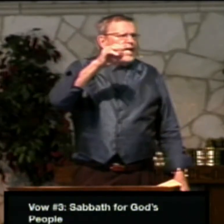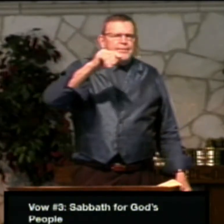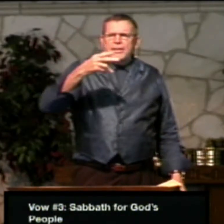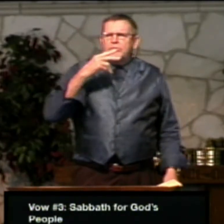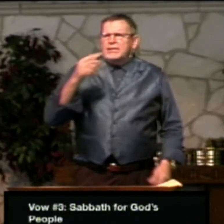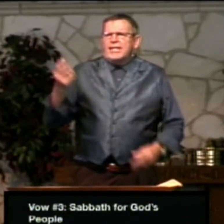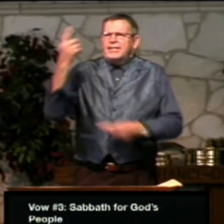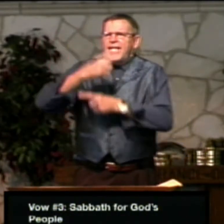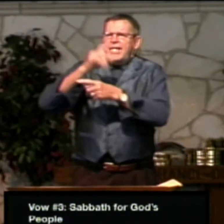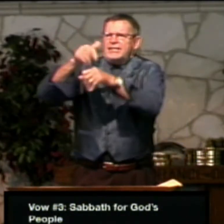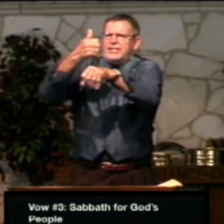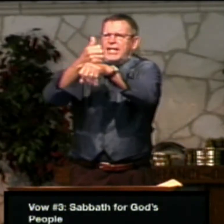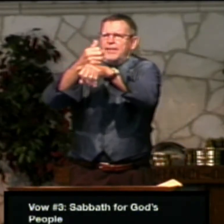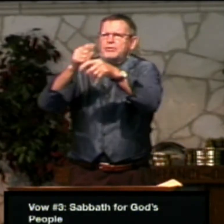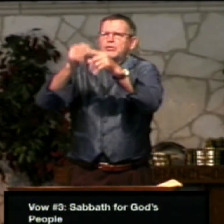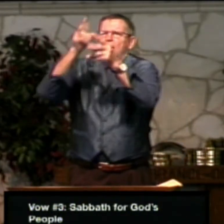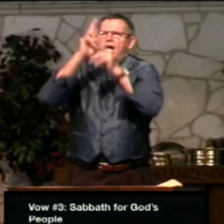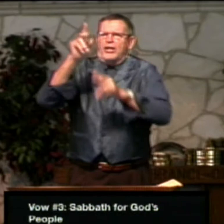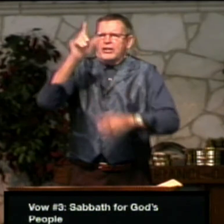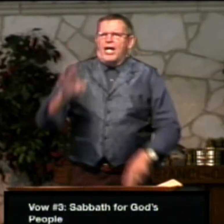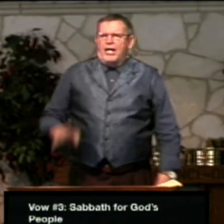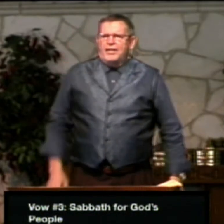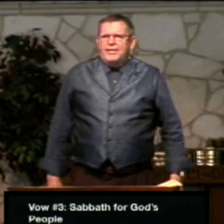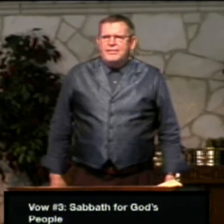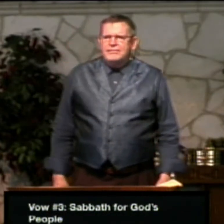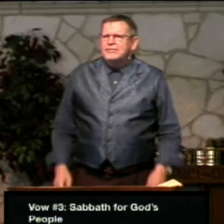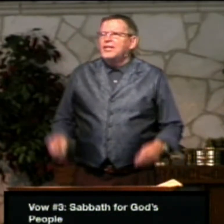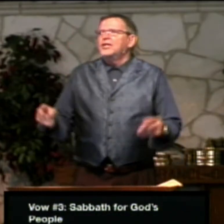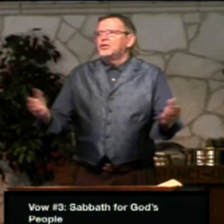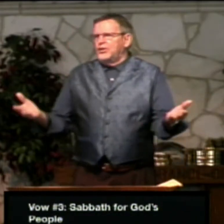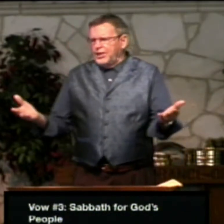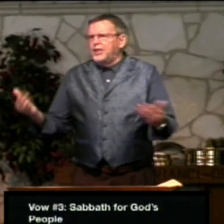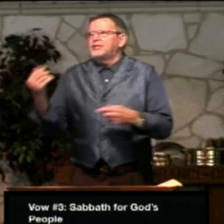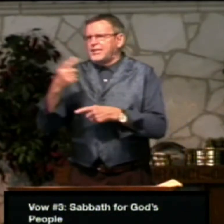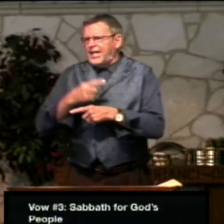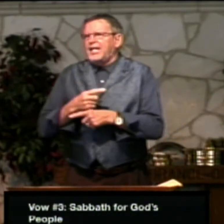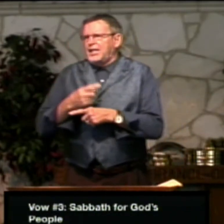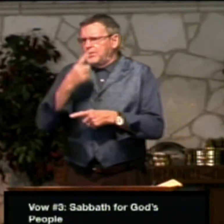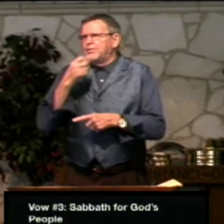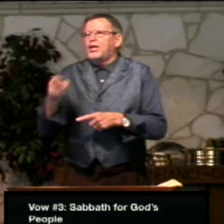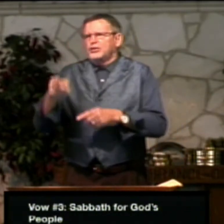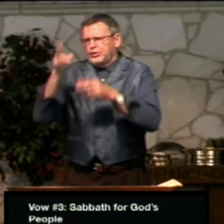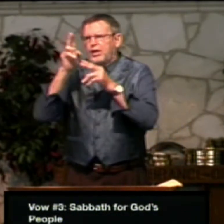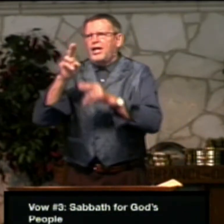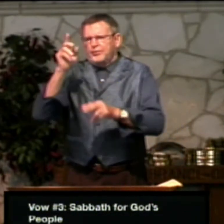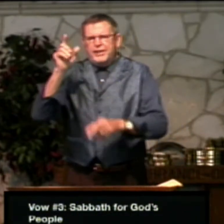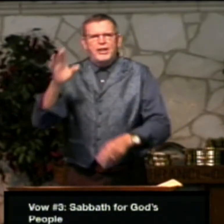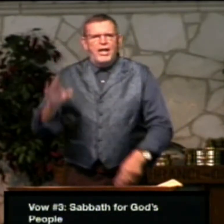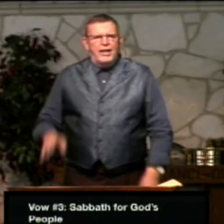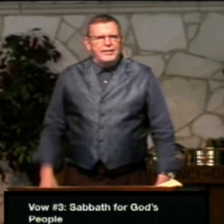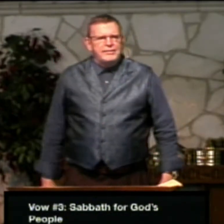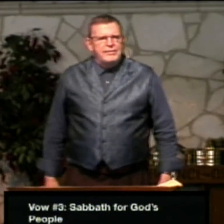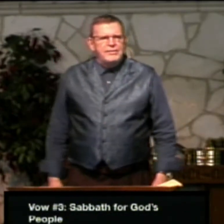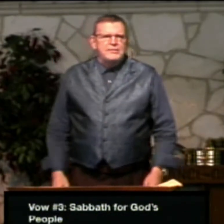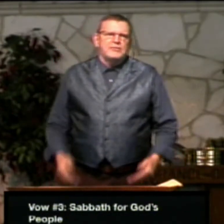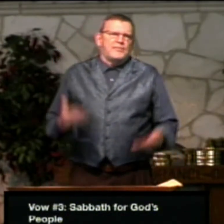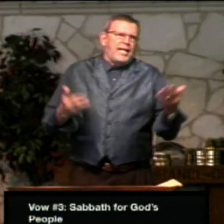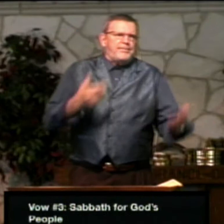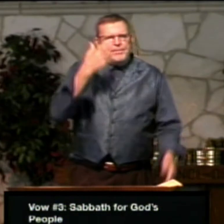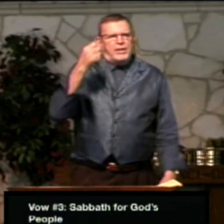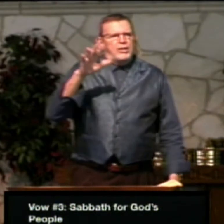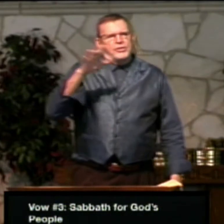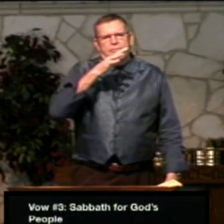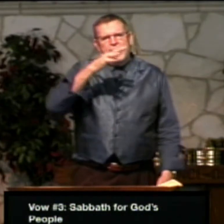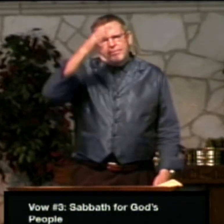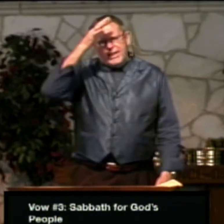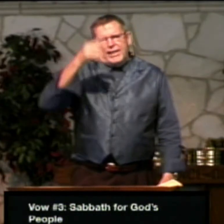This Sabbath was a day set up to honor God. You're here today because you're honoring God. Or